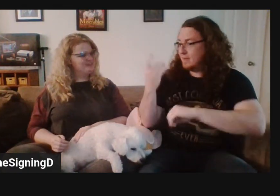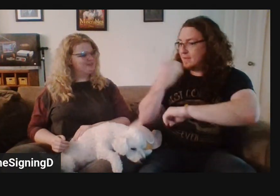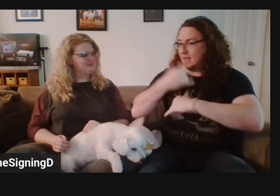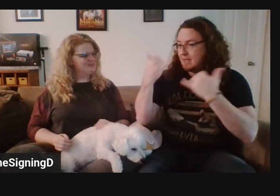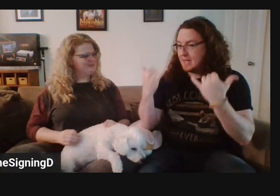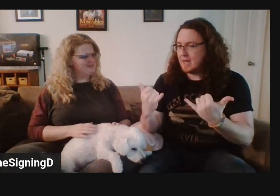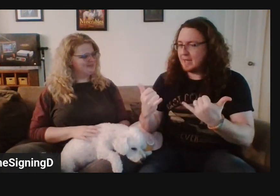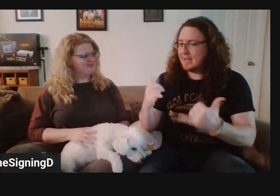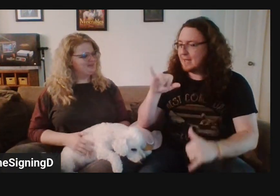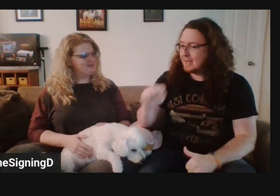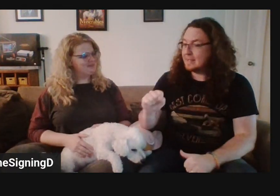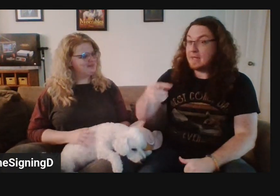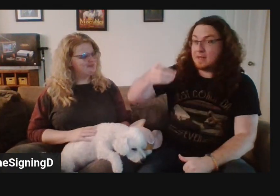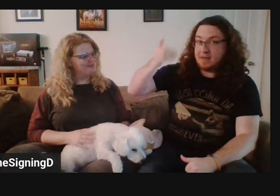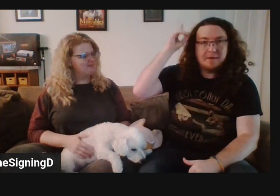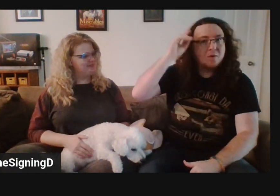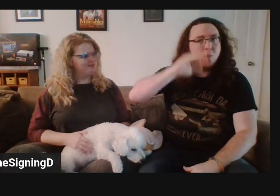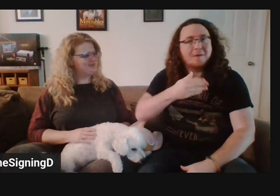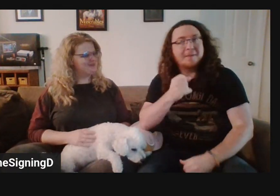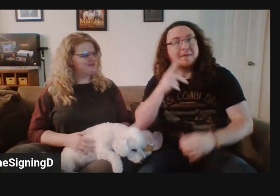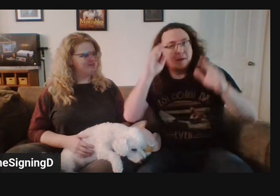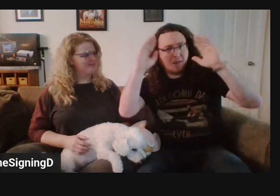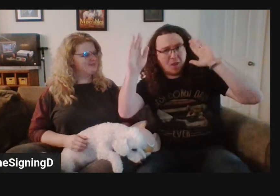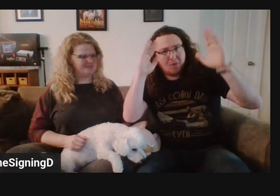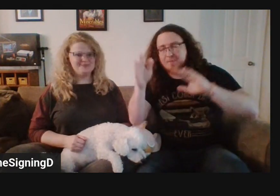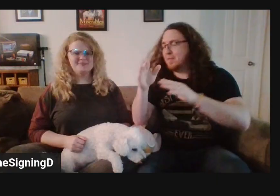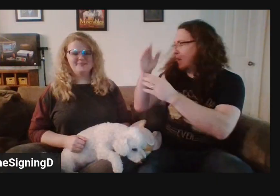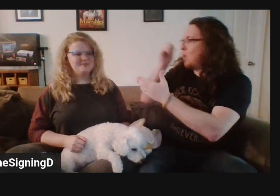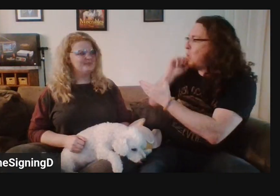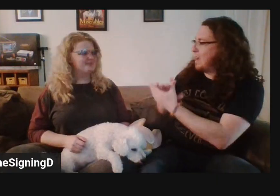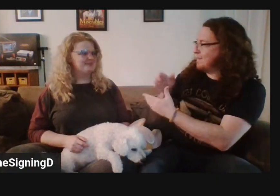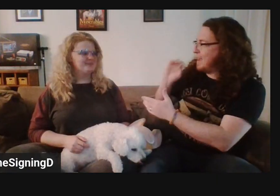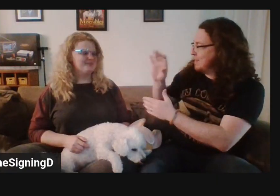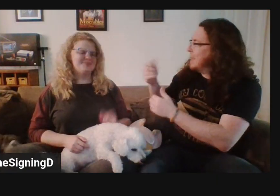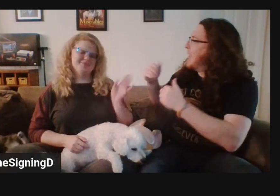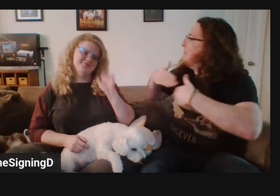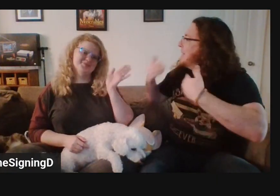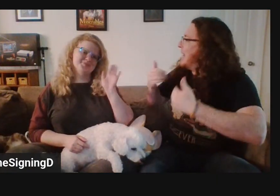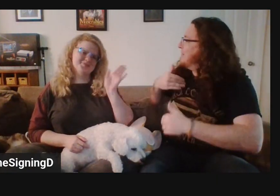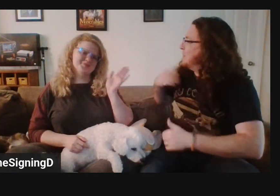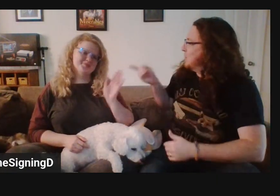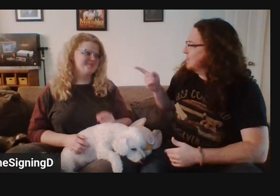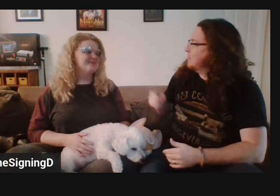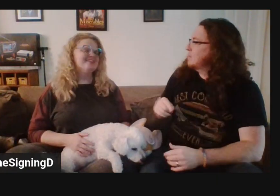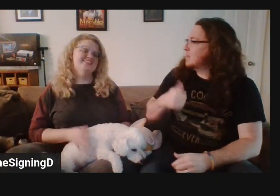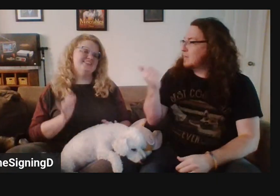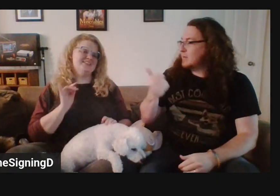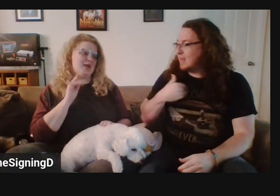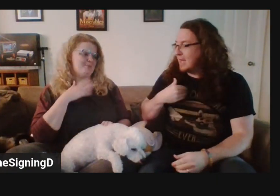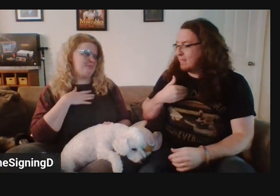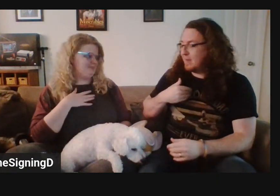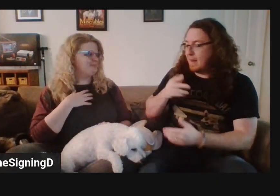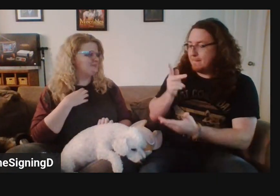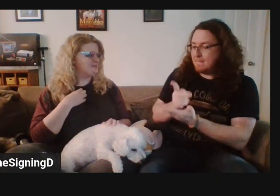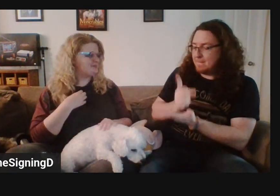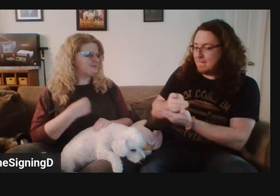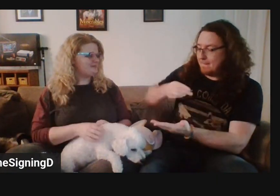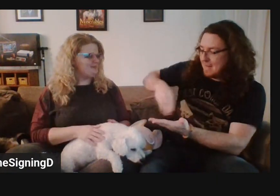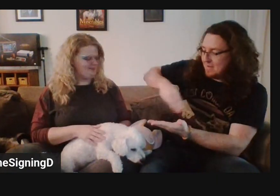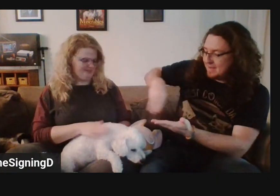it is Derek, welcome back. His wife, Emily, we're happy to have you. We also have their puppy,